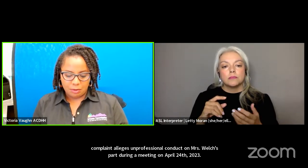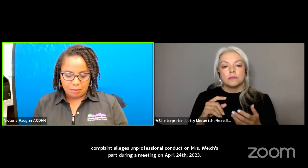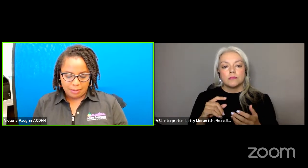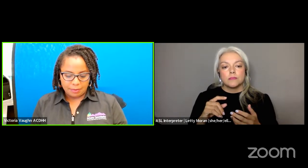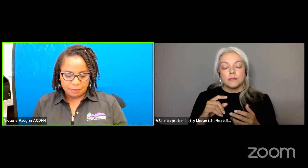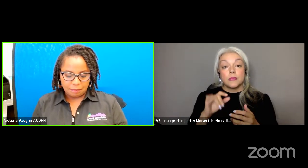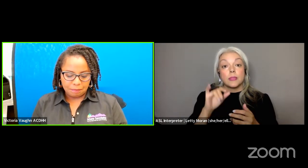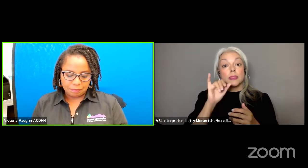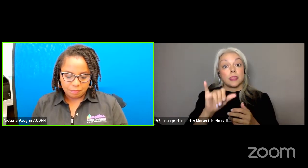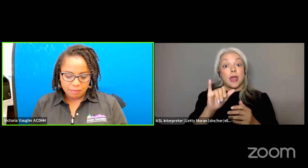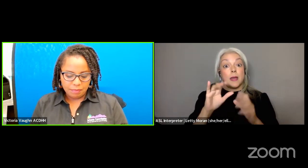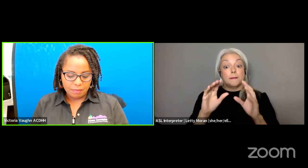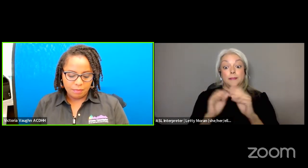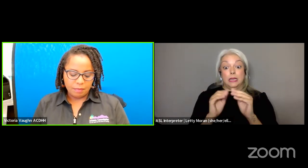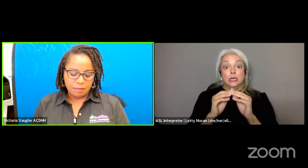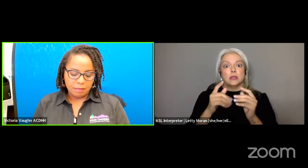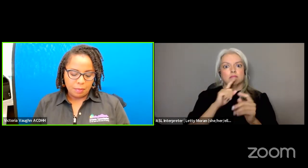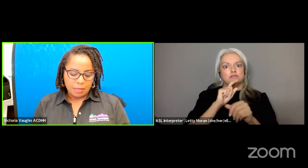conversation took place.